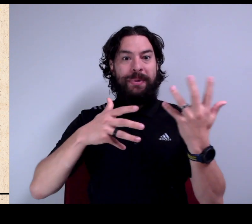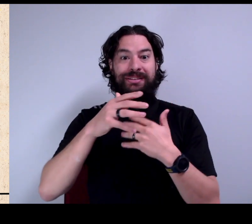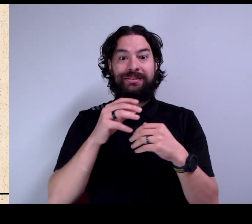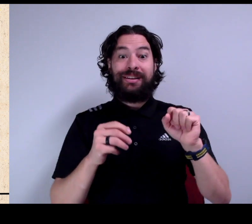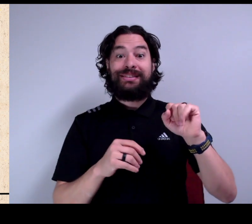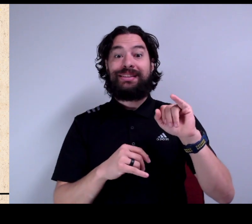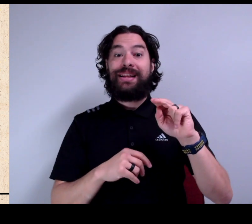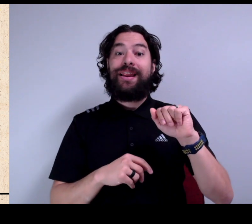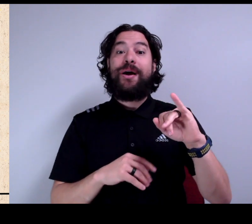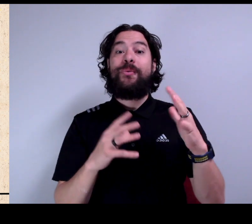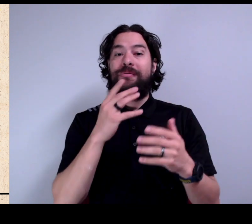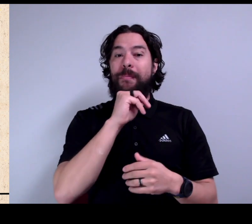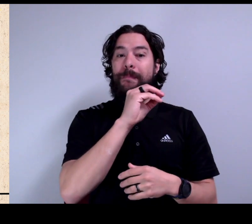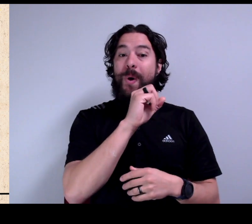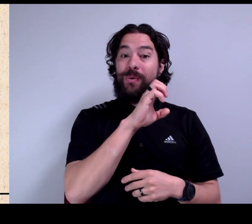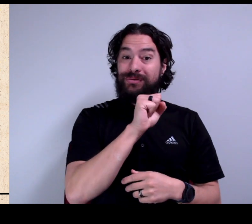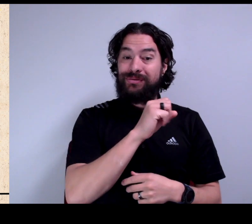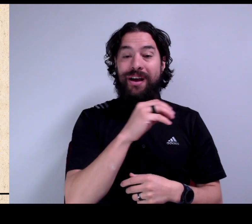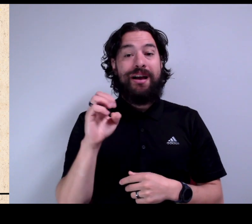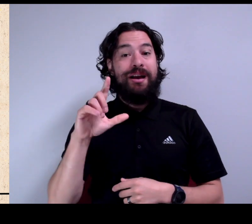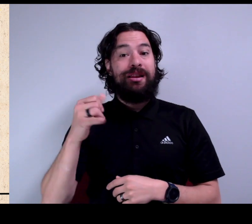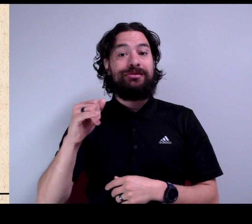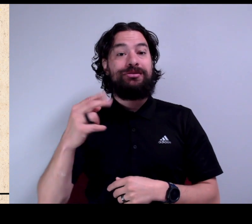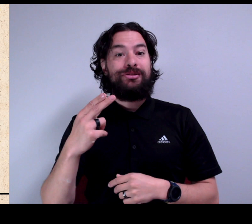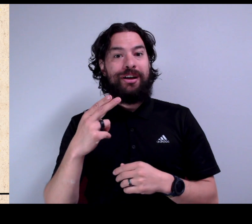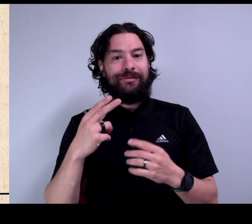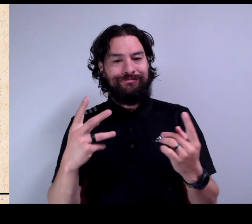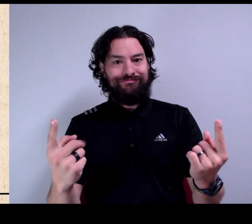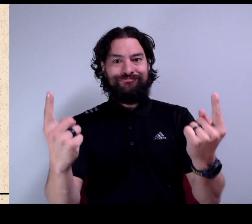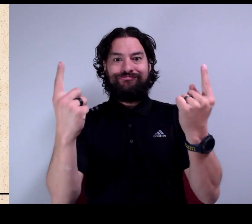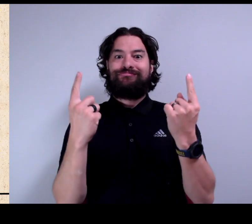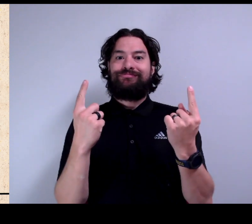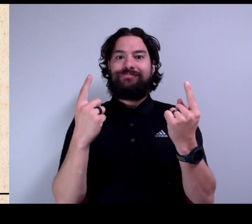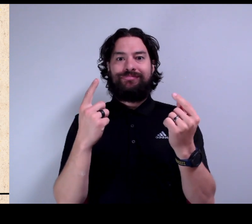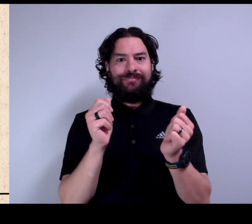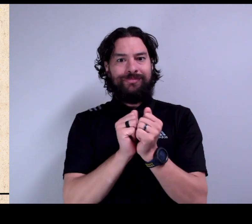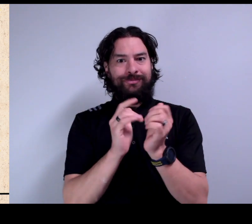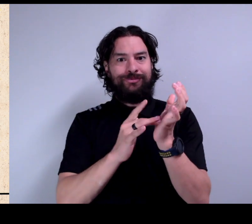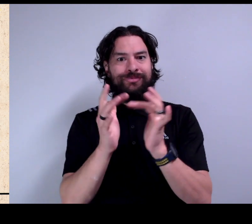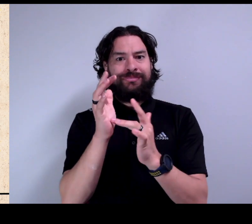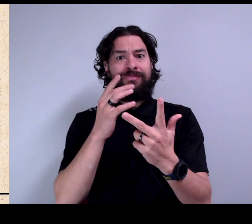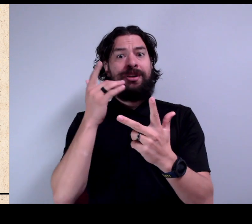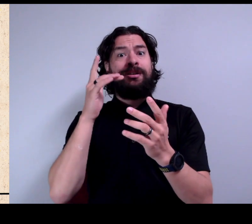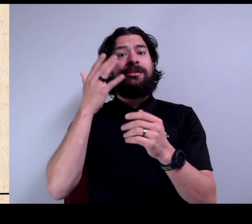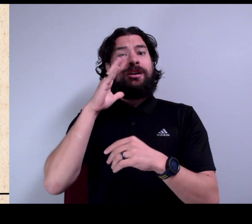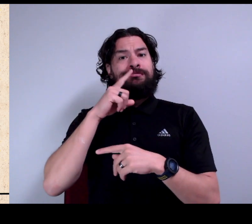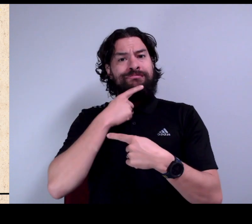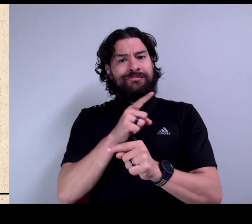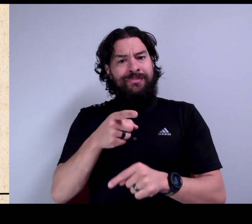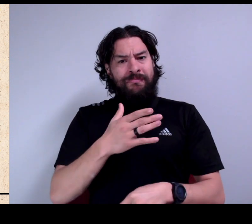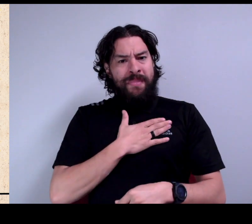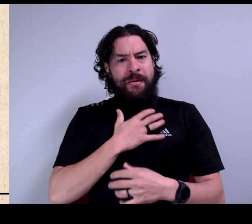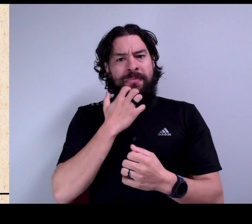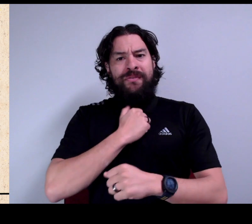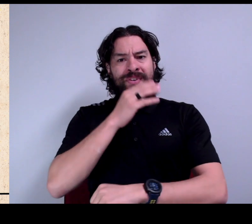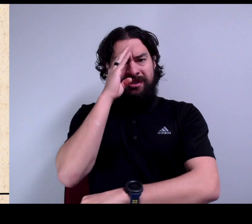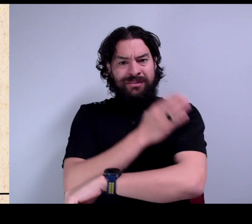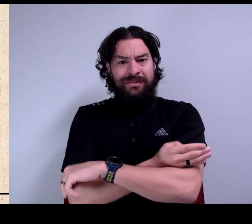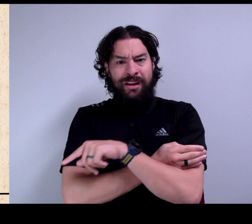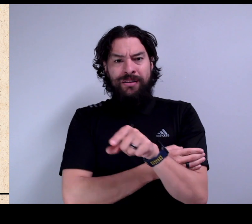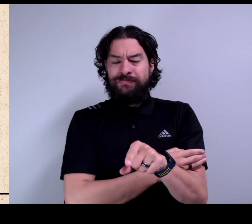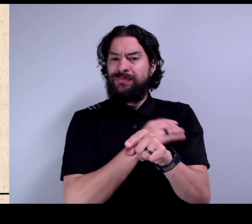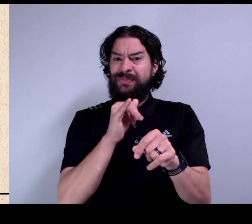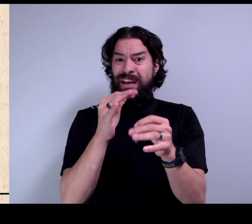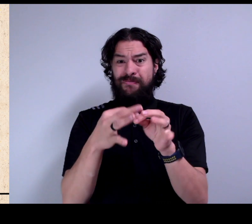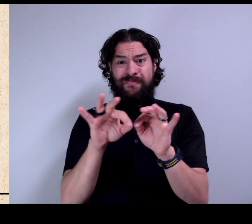on Mount Sinai, Moses and Elijah, they appear next to Jesus as God announces again, "This is my beloved Son." Now,